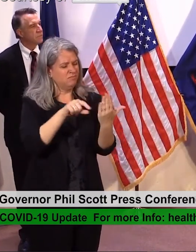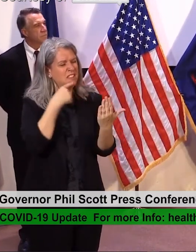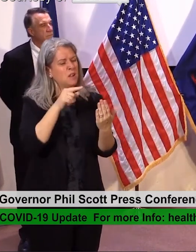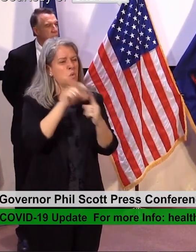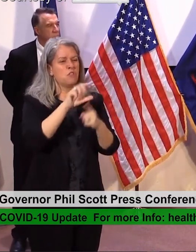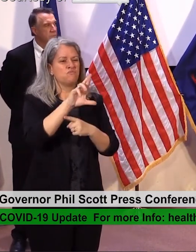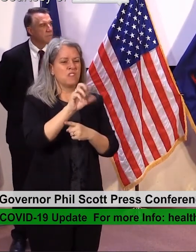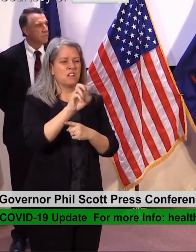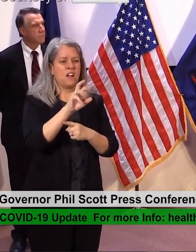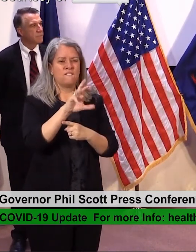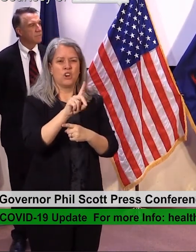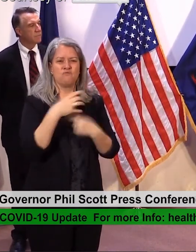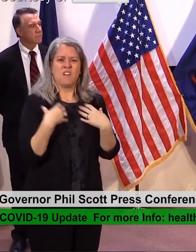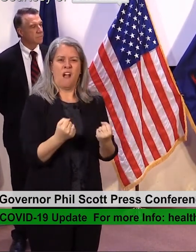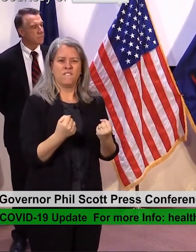Vermont?